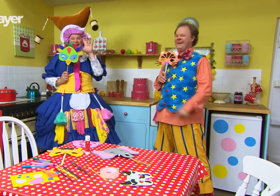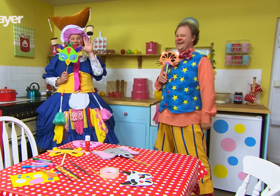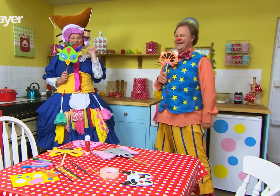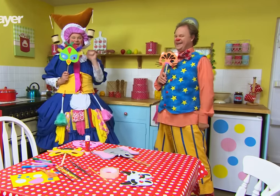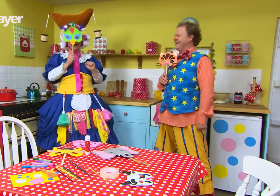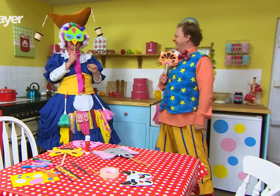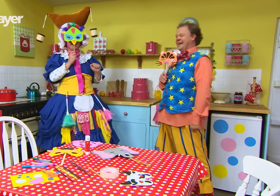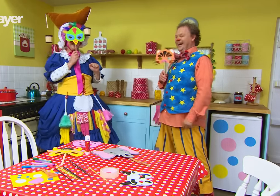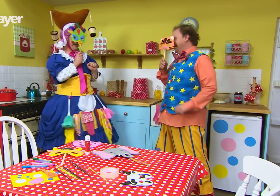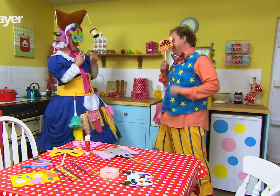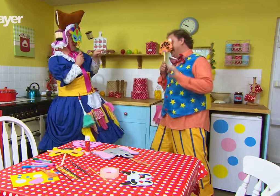Polly.